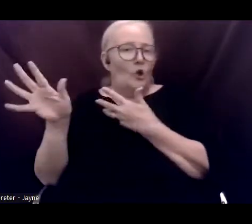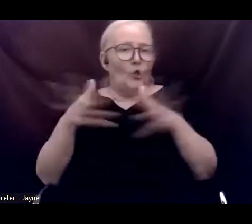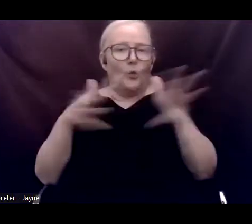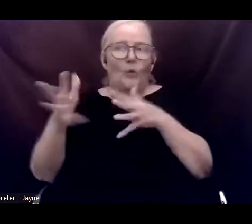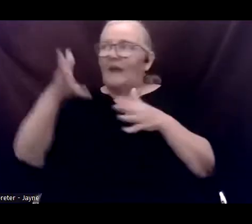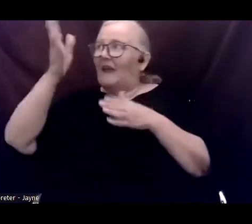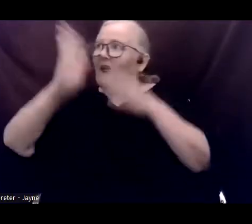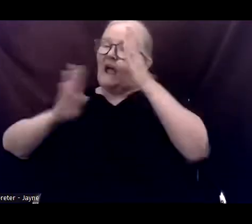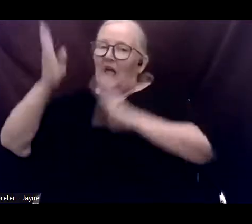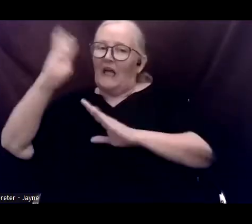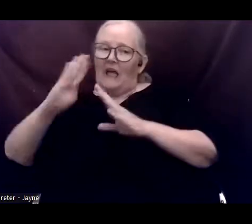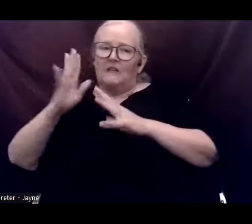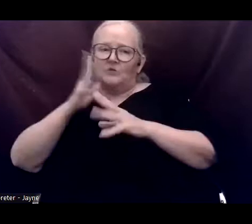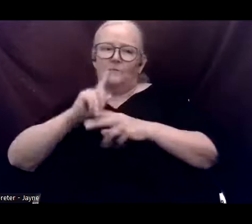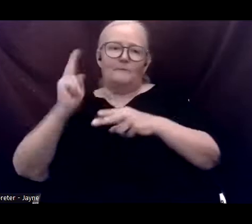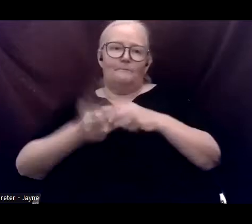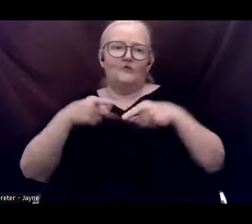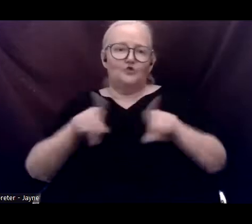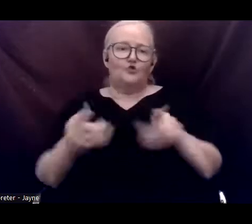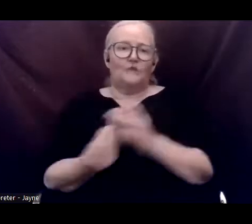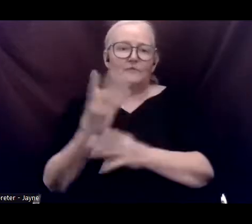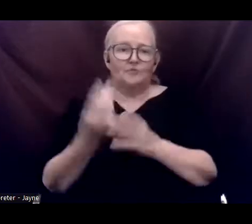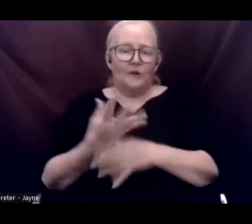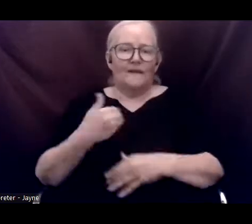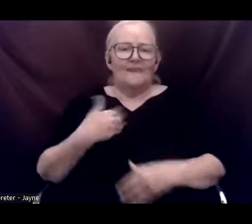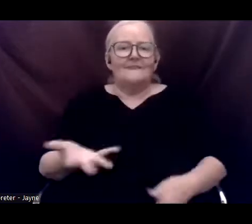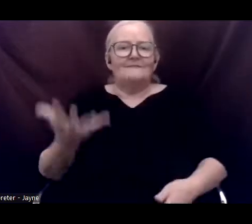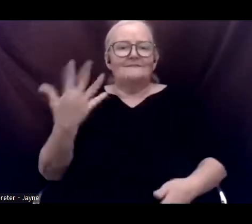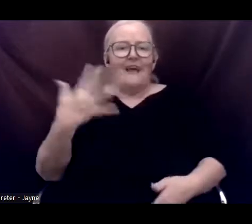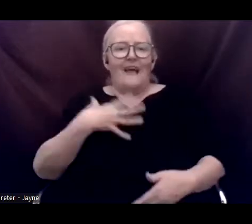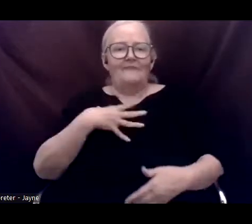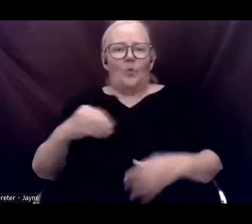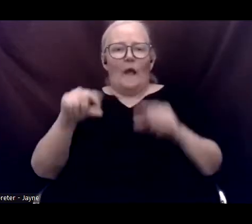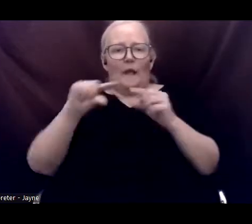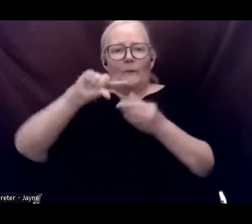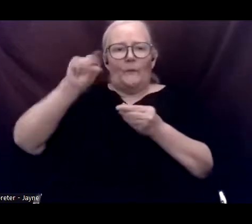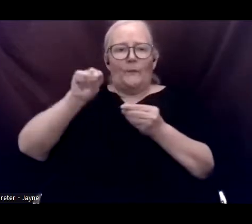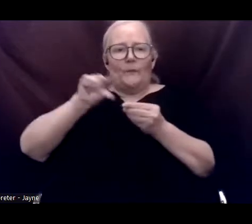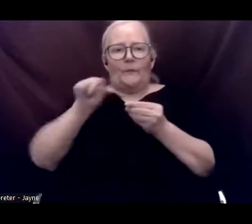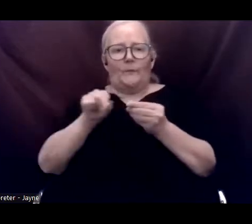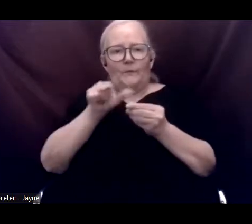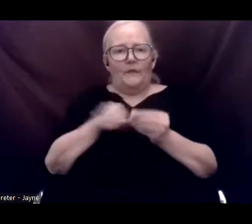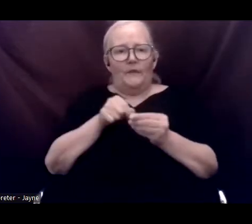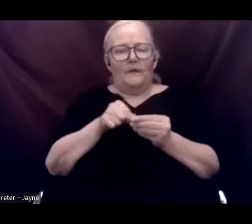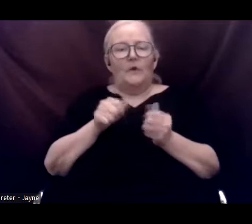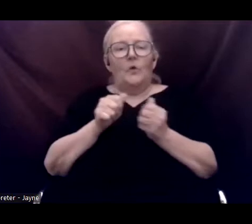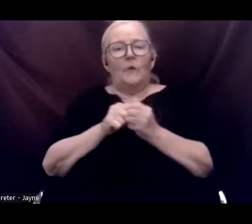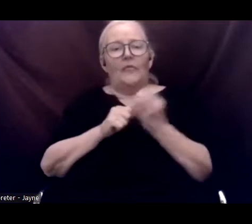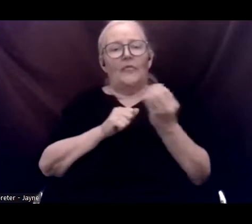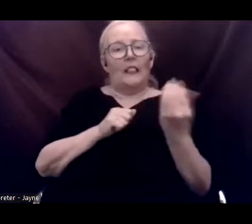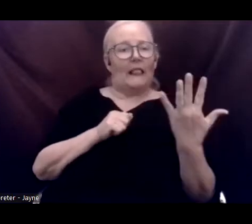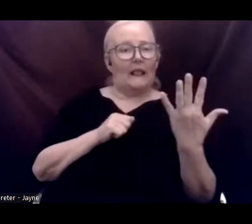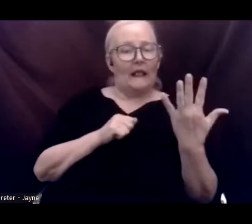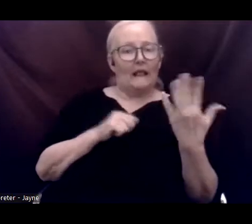in spring. Five white petals, three part leaves.